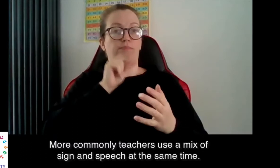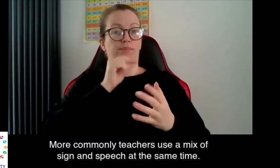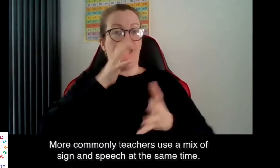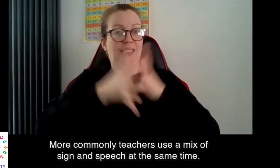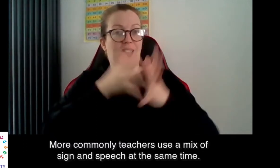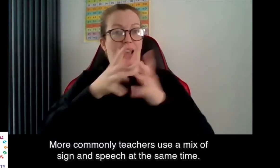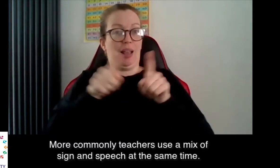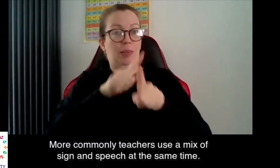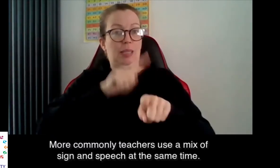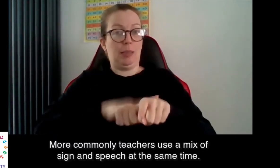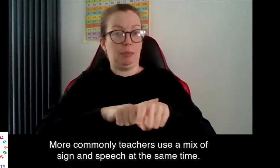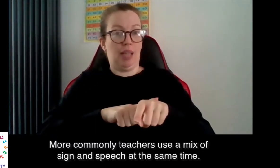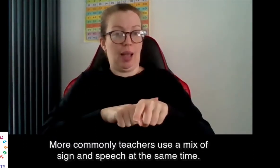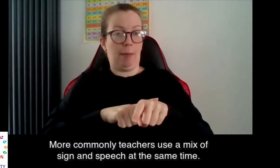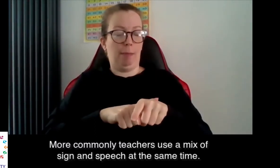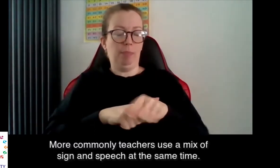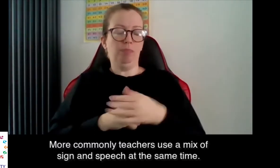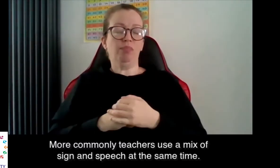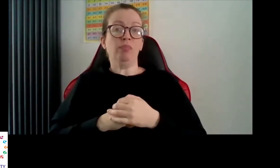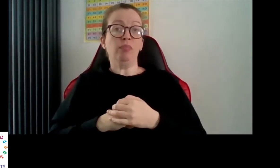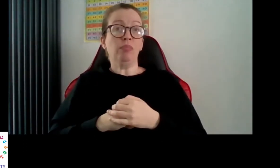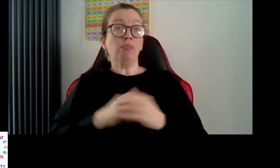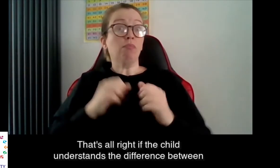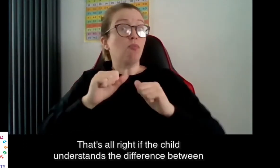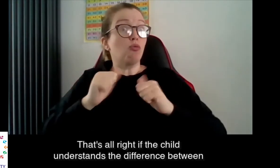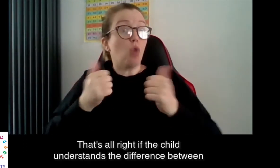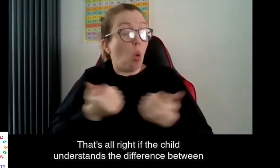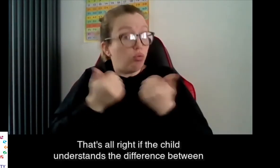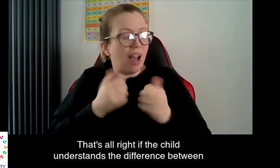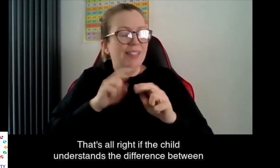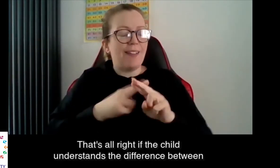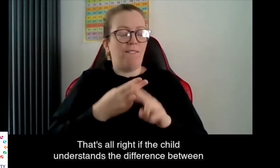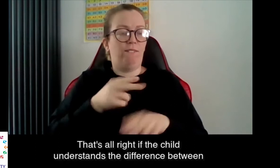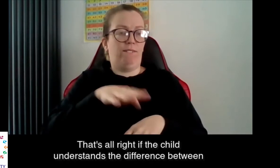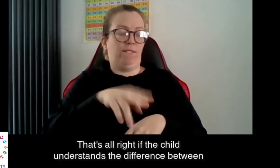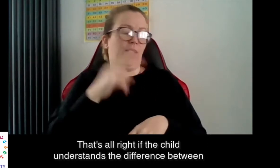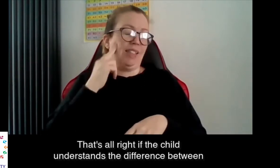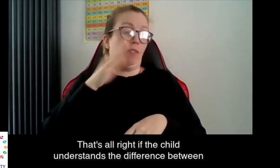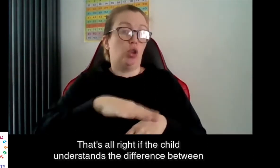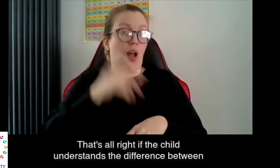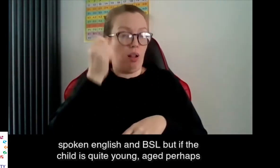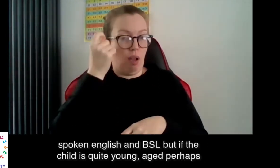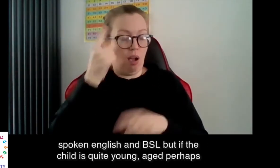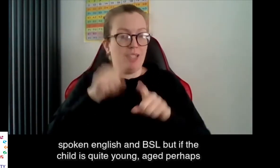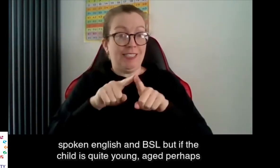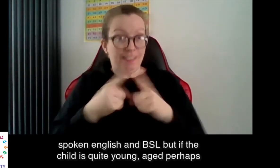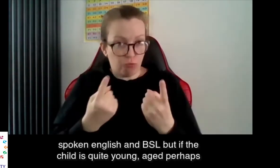of sign and speech at the same time. That's all right if the child understands the difference between spoken English and